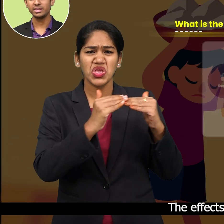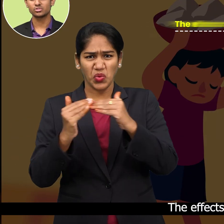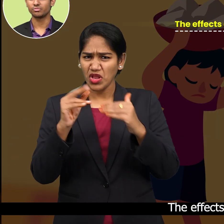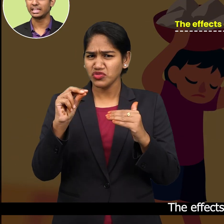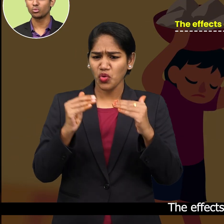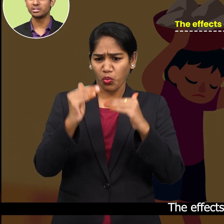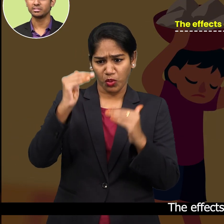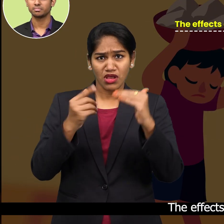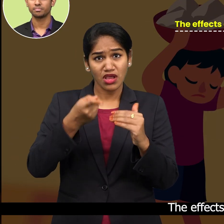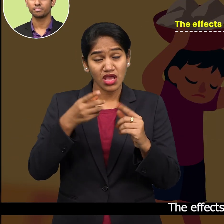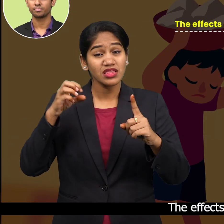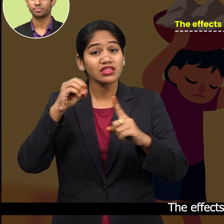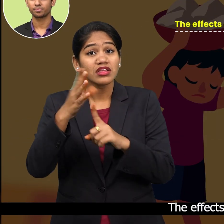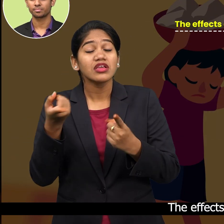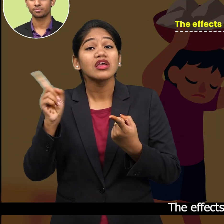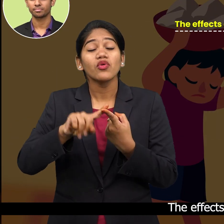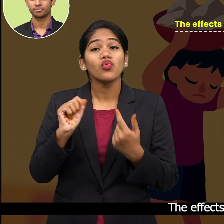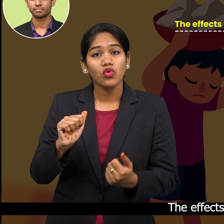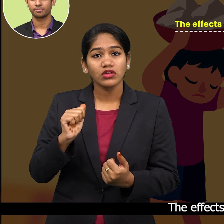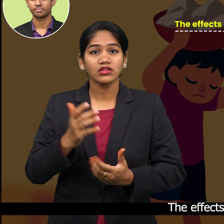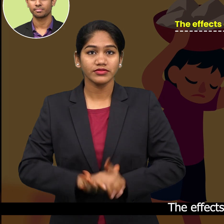The effects of inequality.